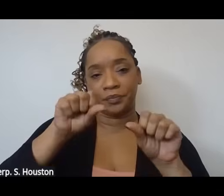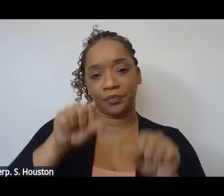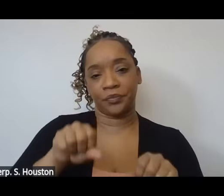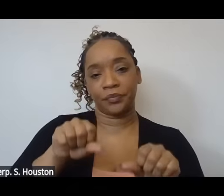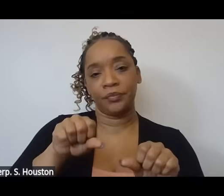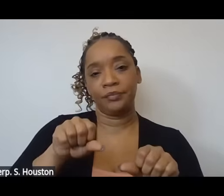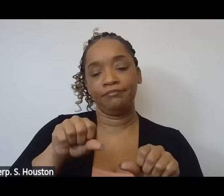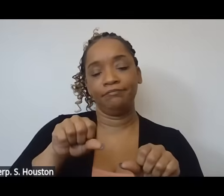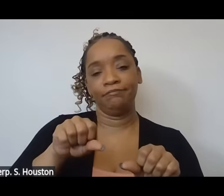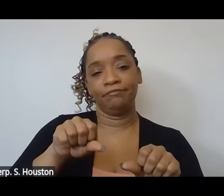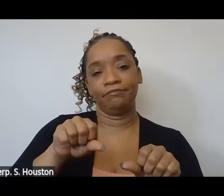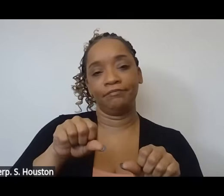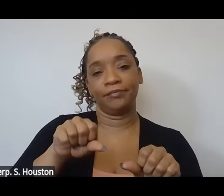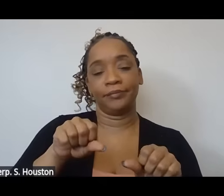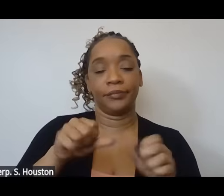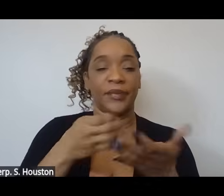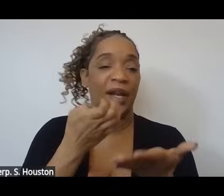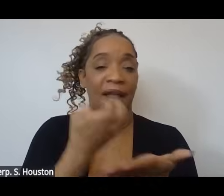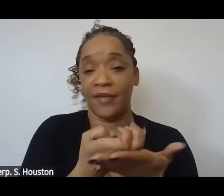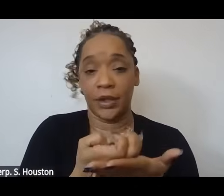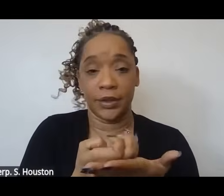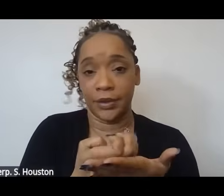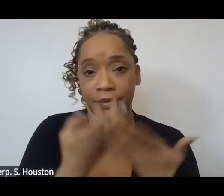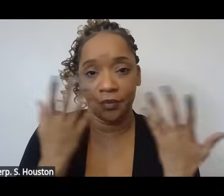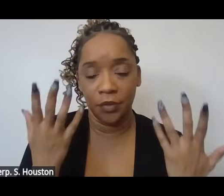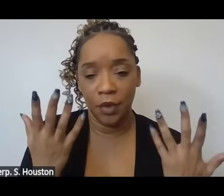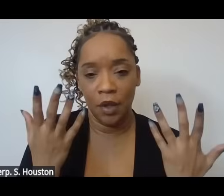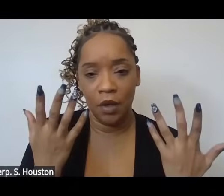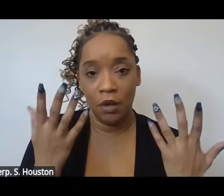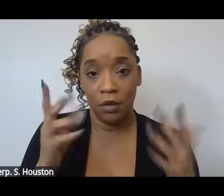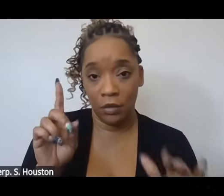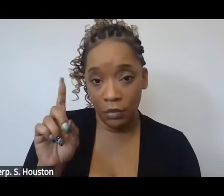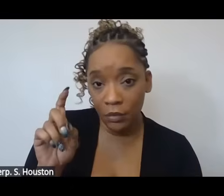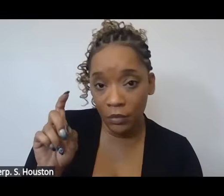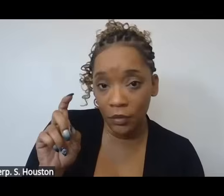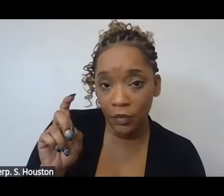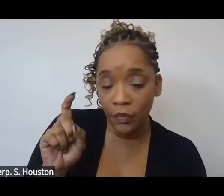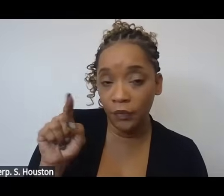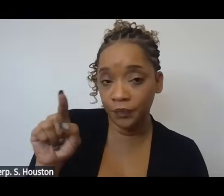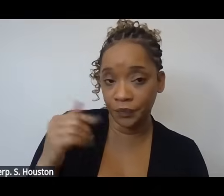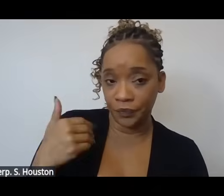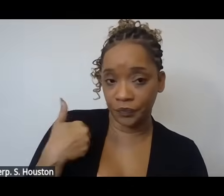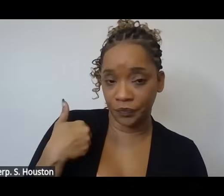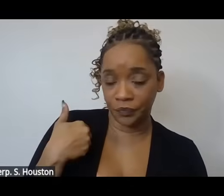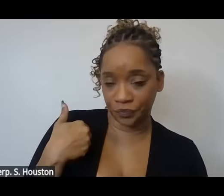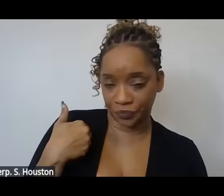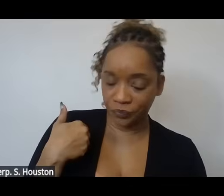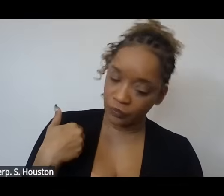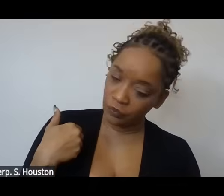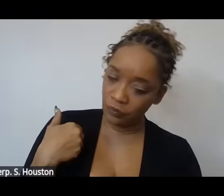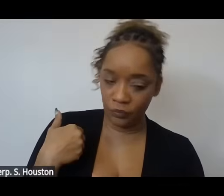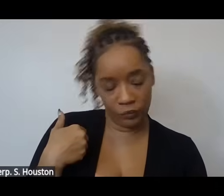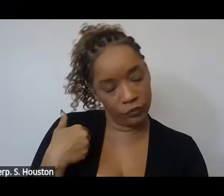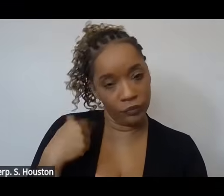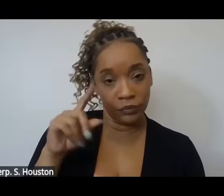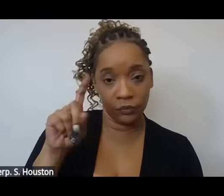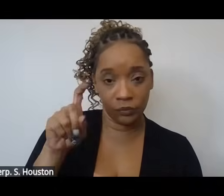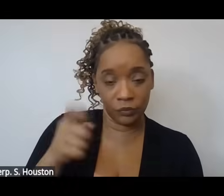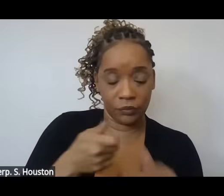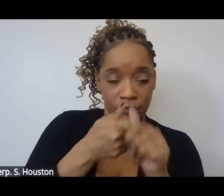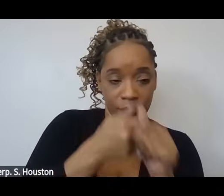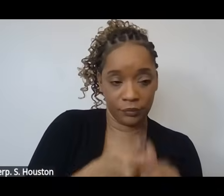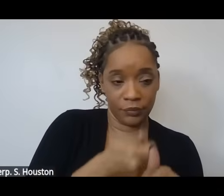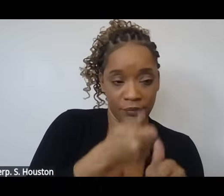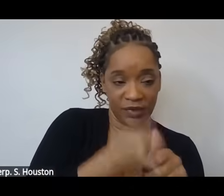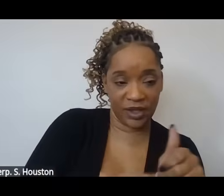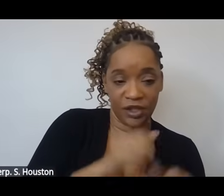the potential evidence, do you have like, I guess, is it case by case, or is this one of those things